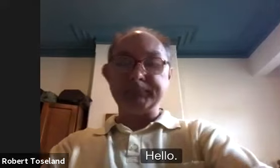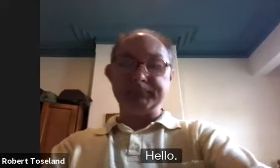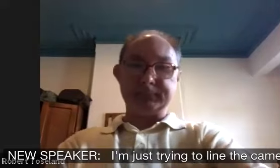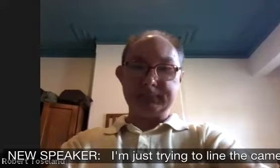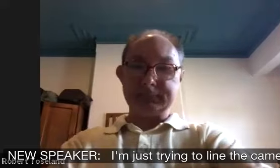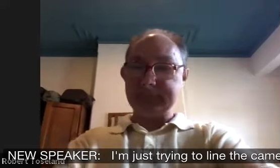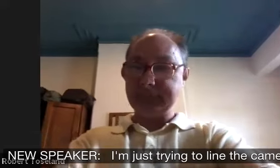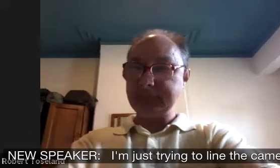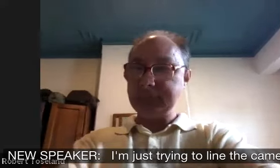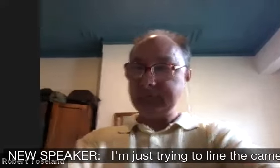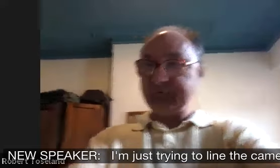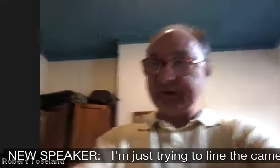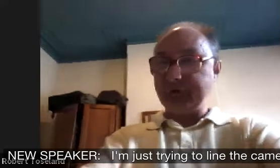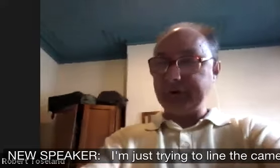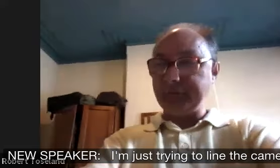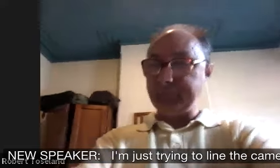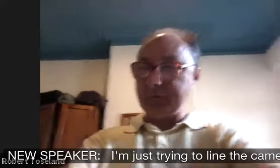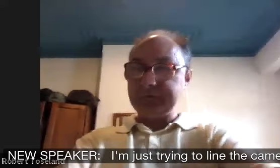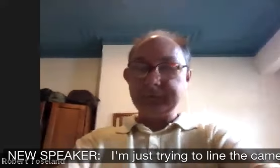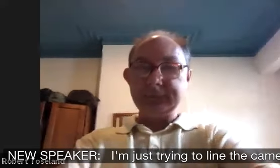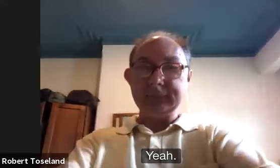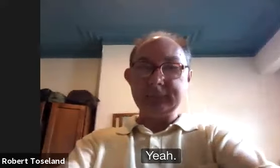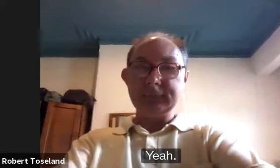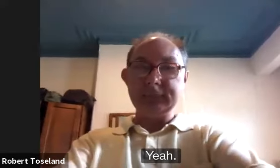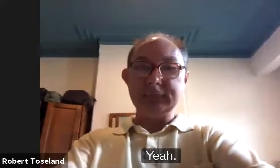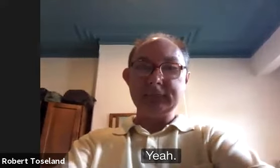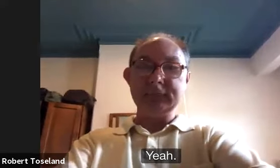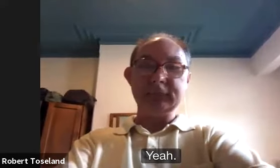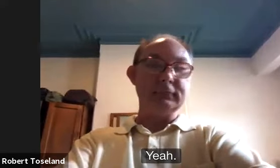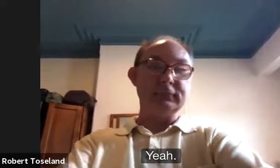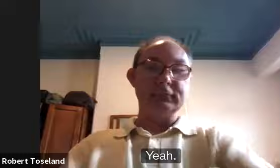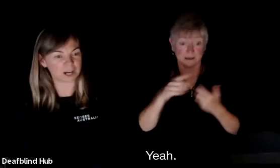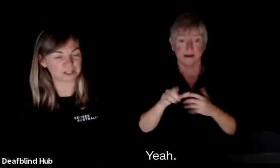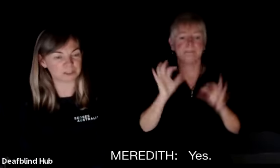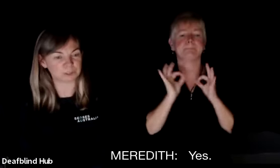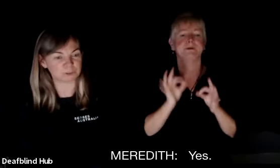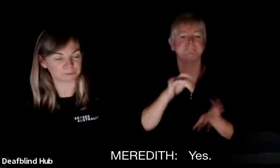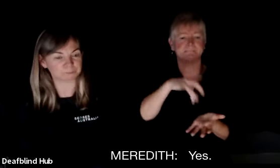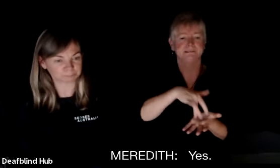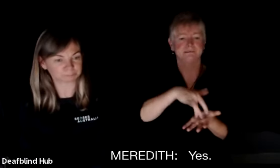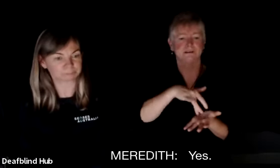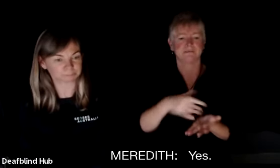Yeah, is that lining up all right? Yes, that's perfect. You're right in the